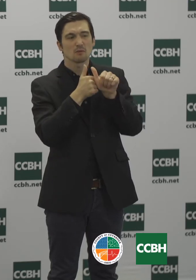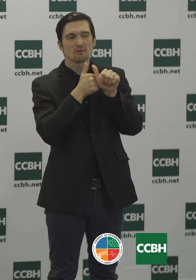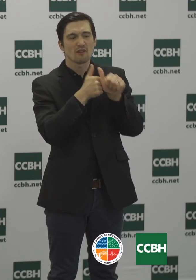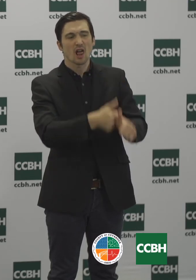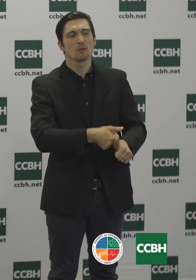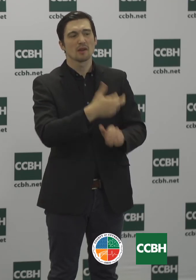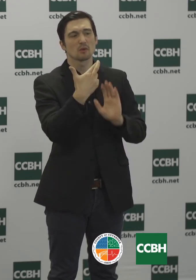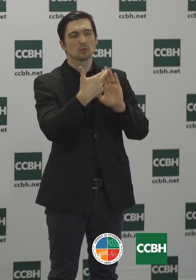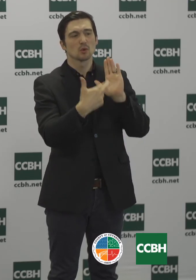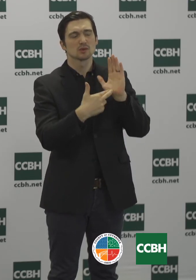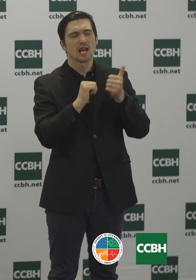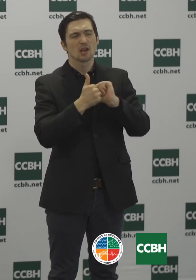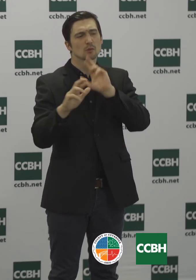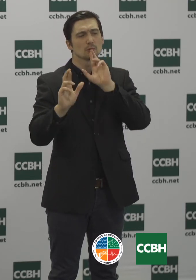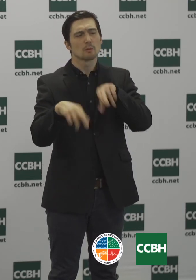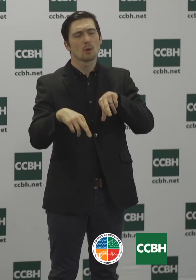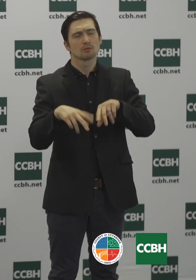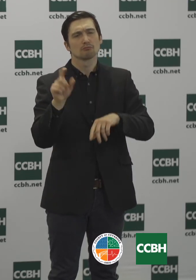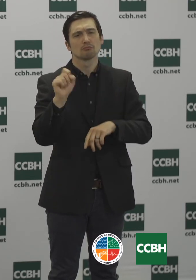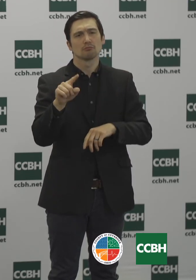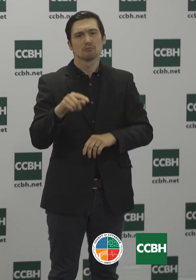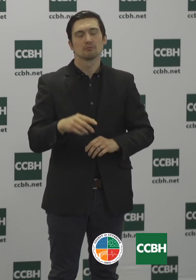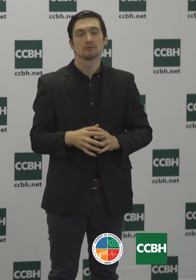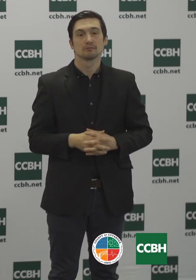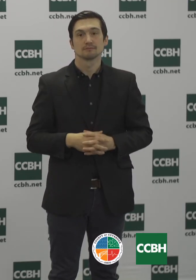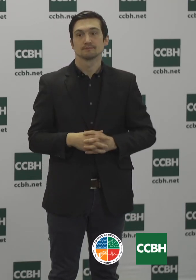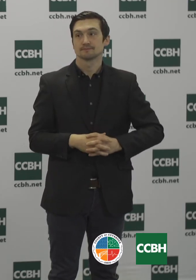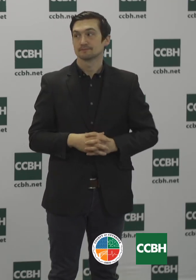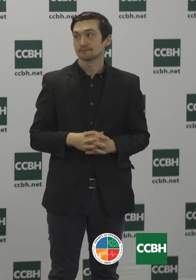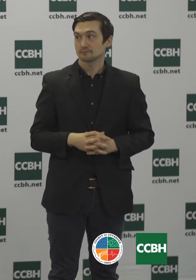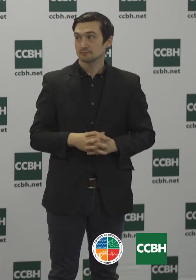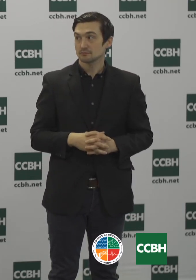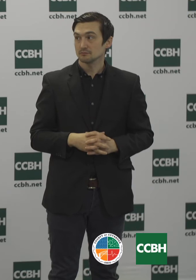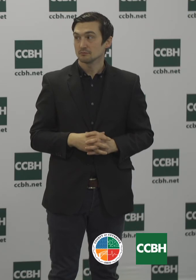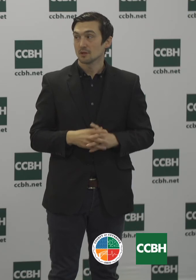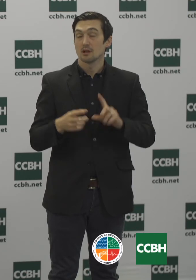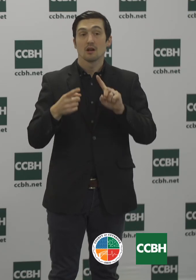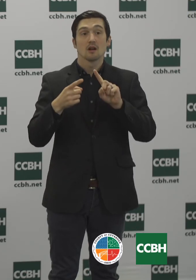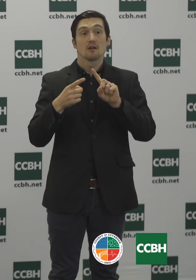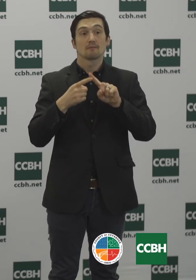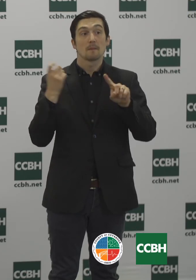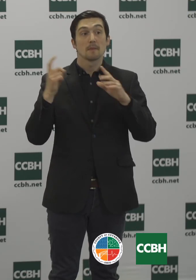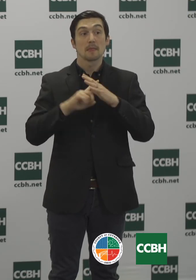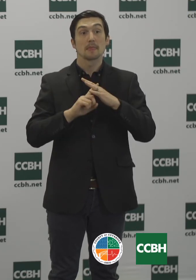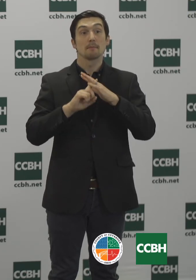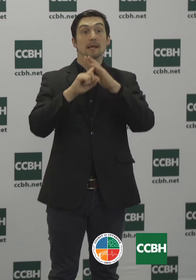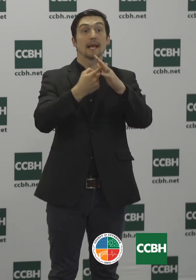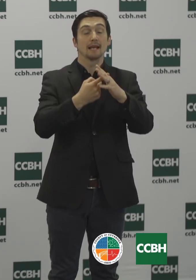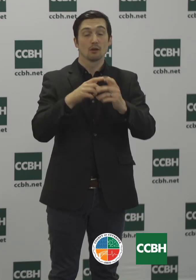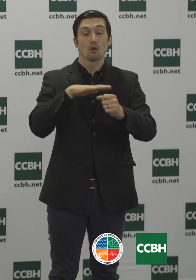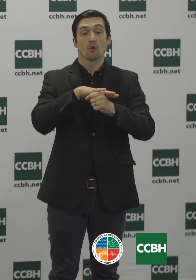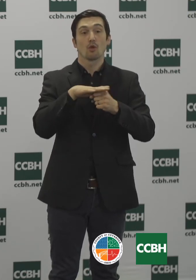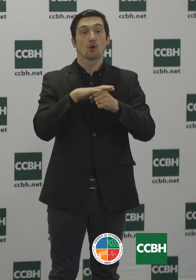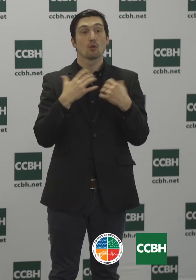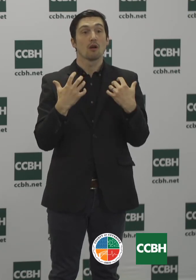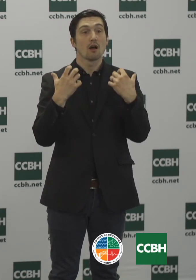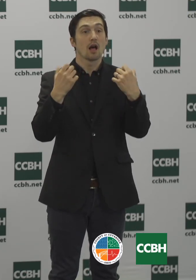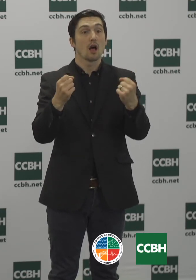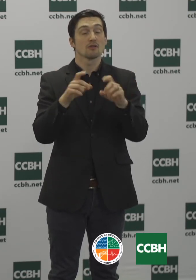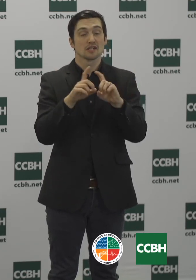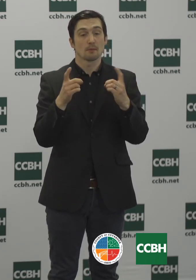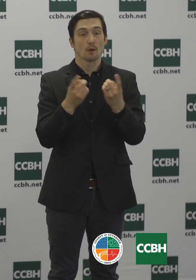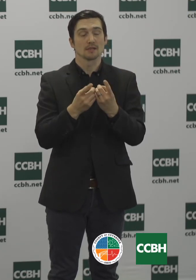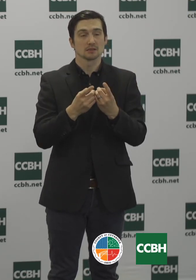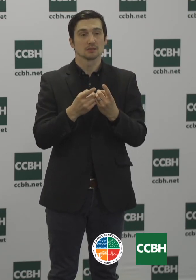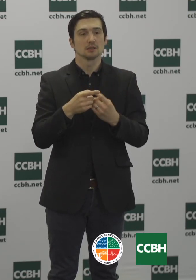work? And so to date, and from the beginning, local health departments have been central